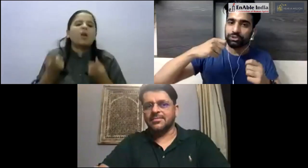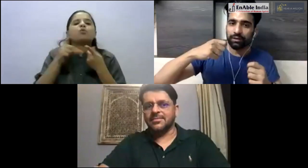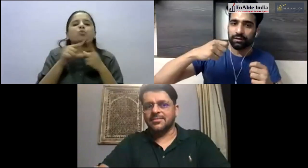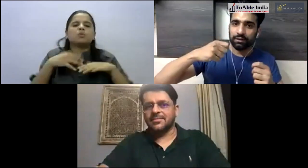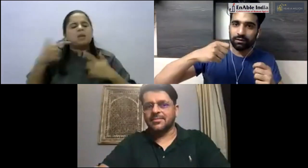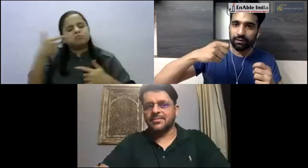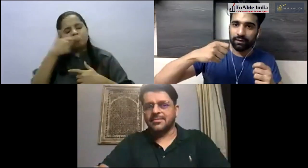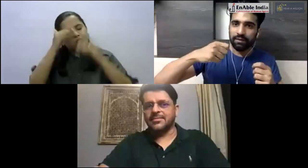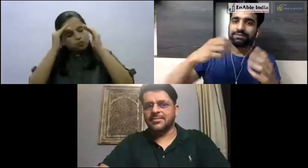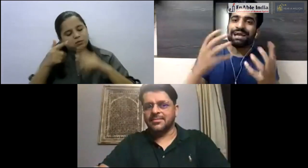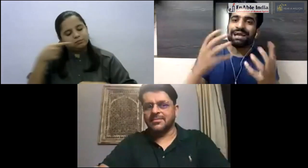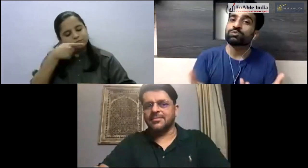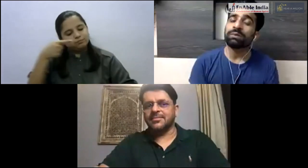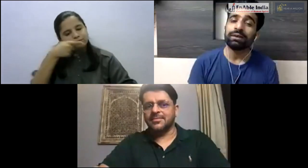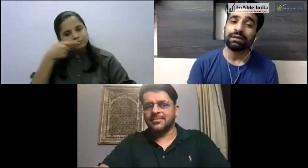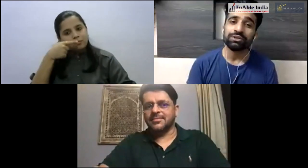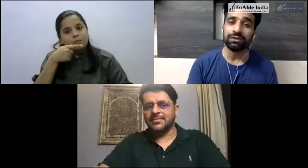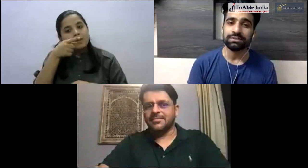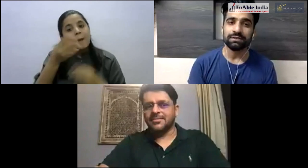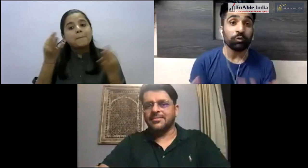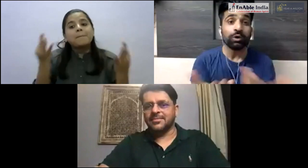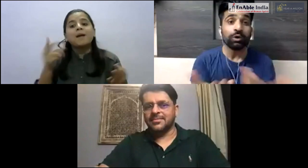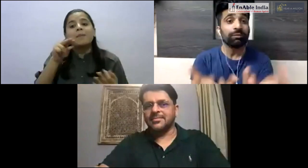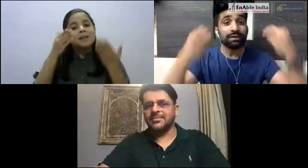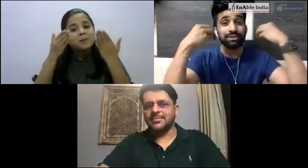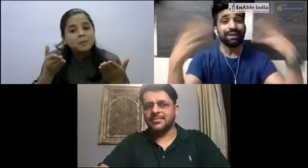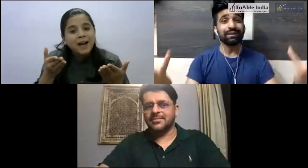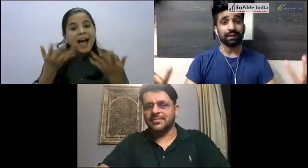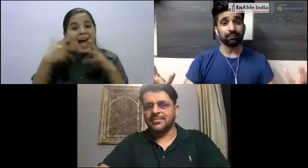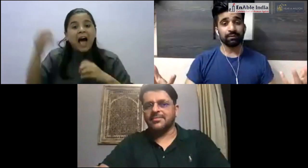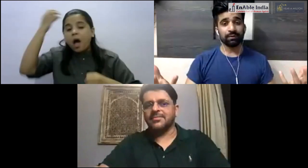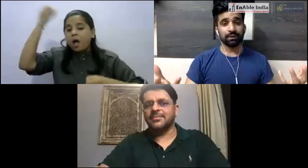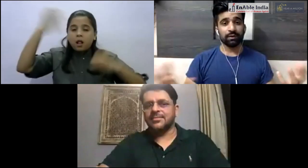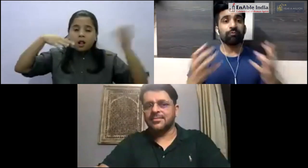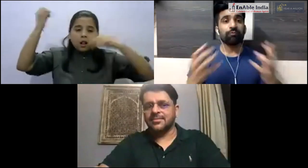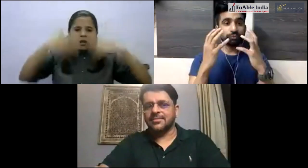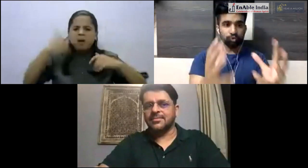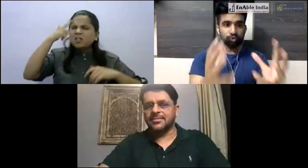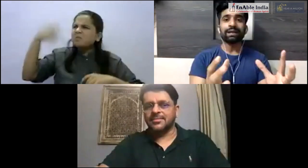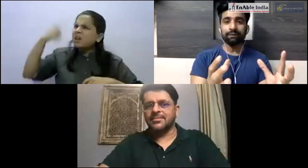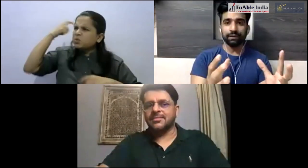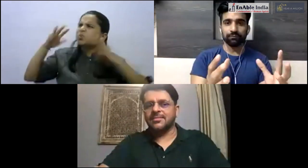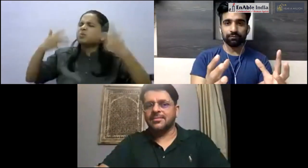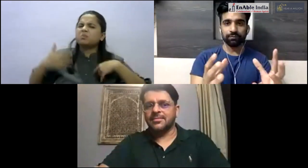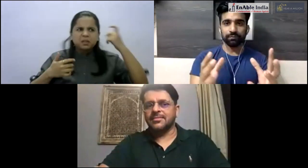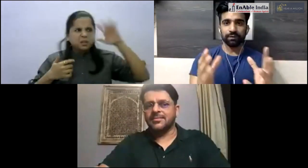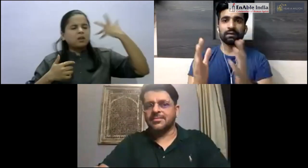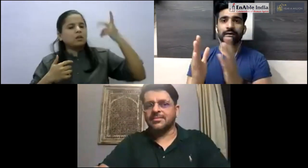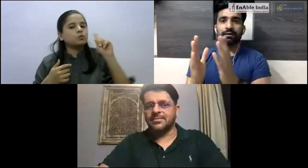brushing. That is what meditation is. Now you can do meditation at any time. Choose your activity,